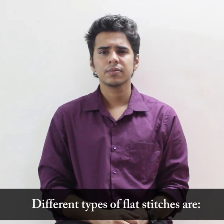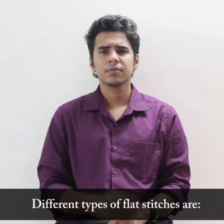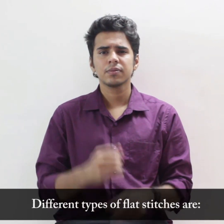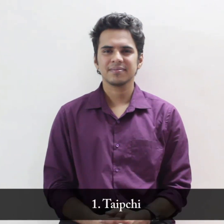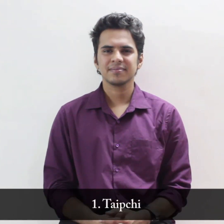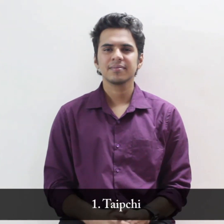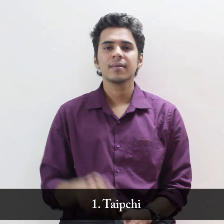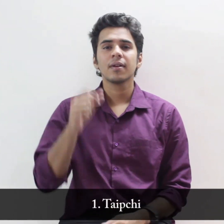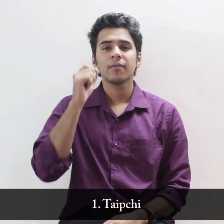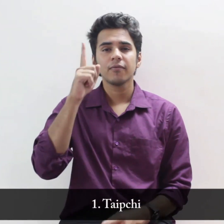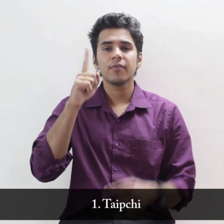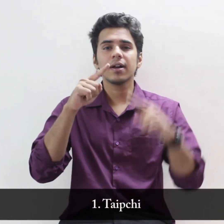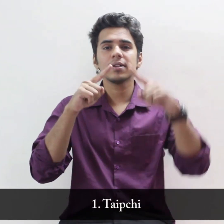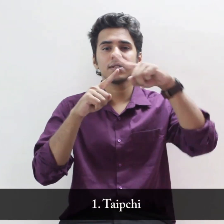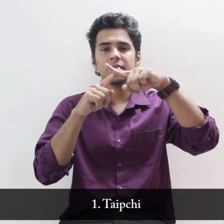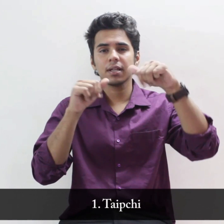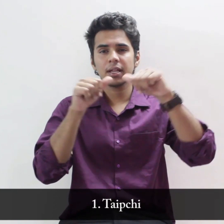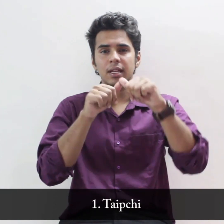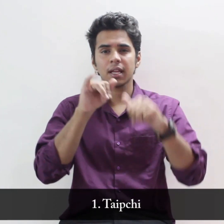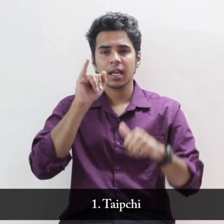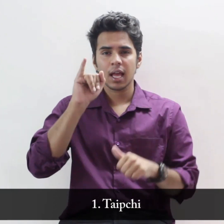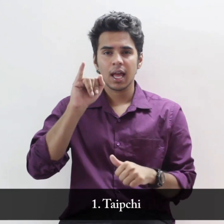number 1, type G.